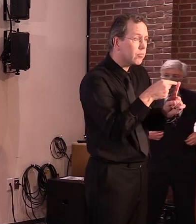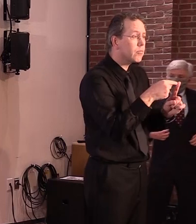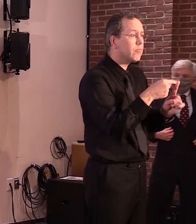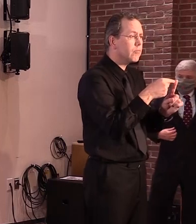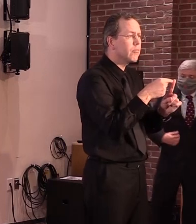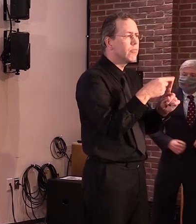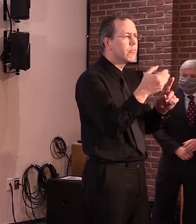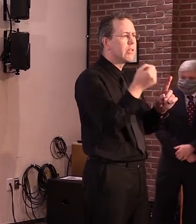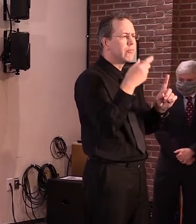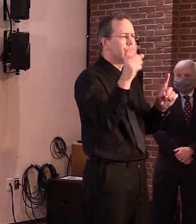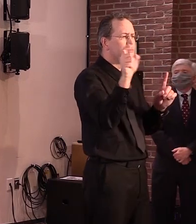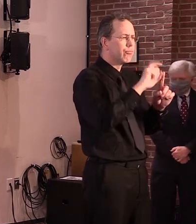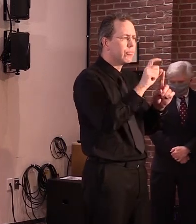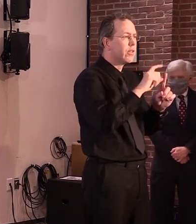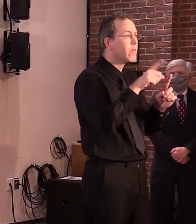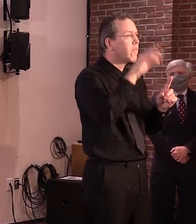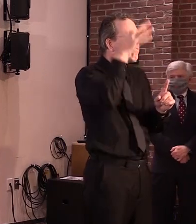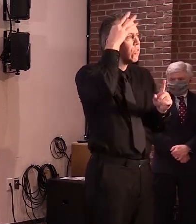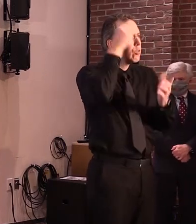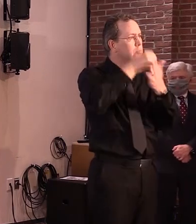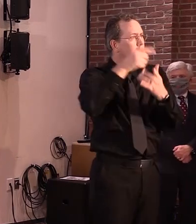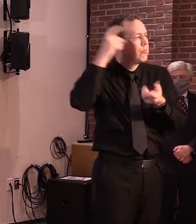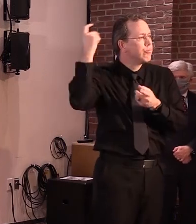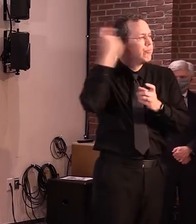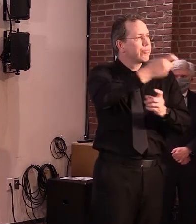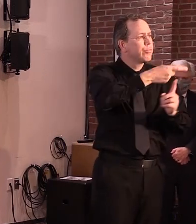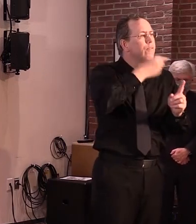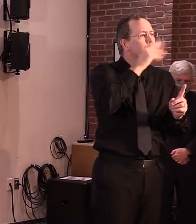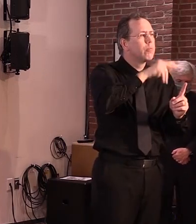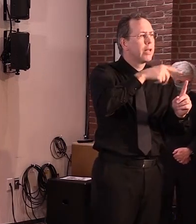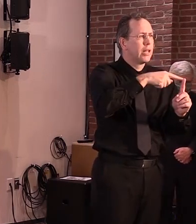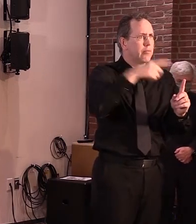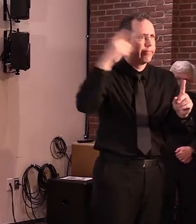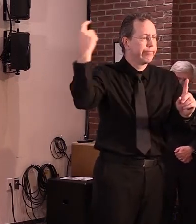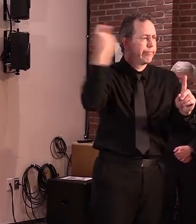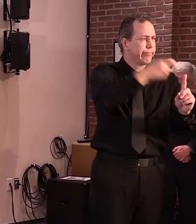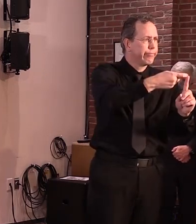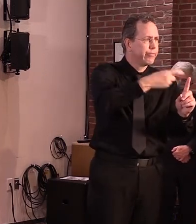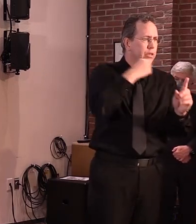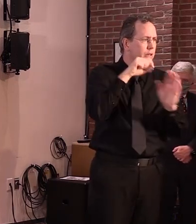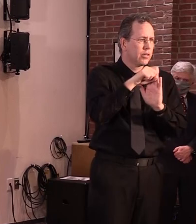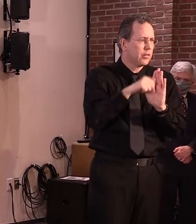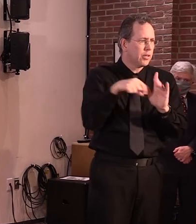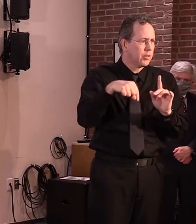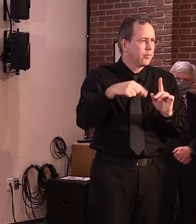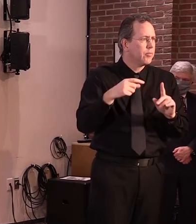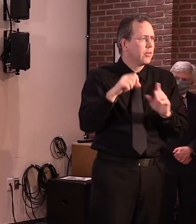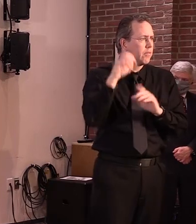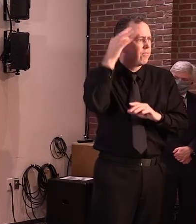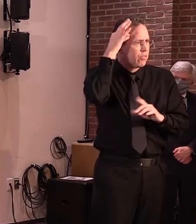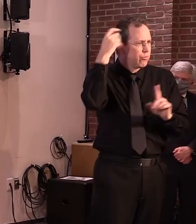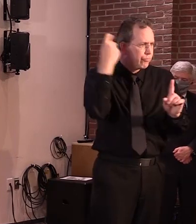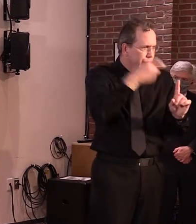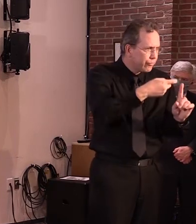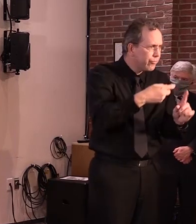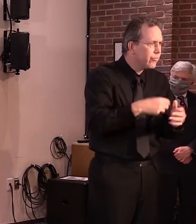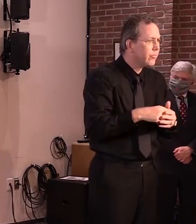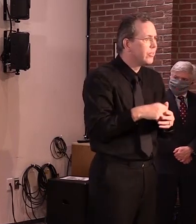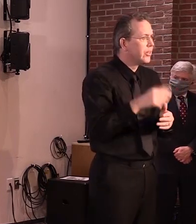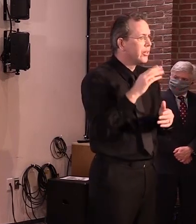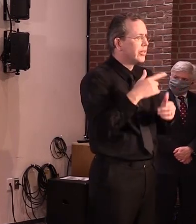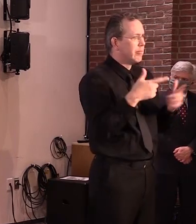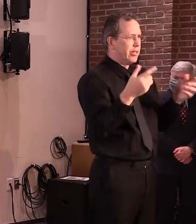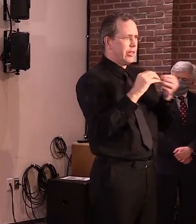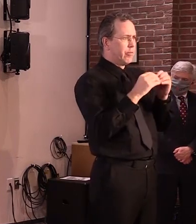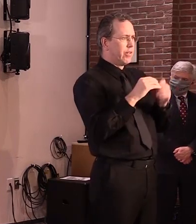from the federal government as well. And as a reminder too, that while it sounds like a big number, $56 million